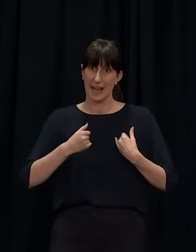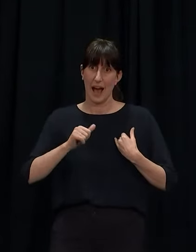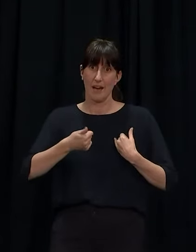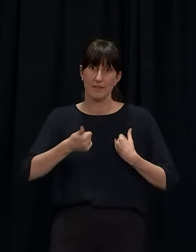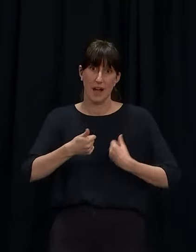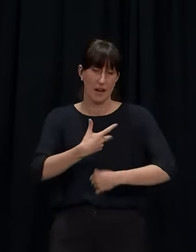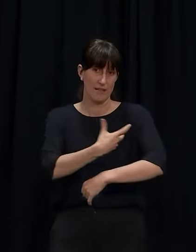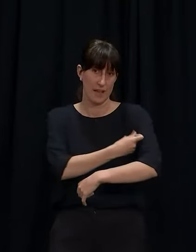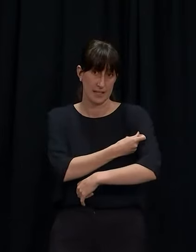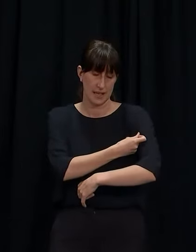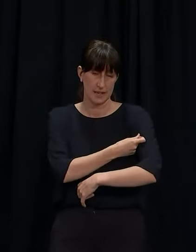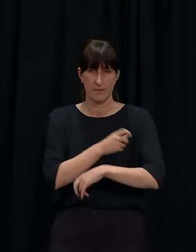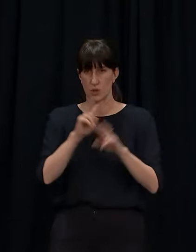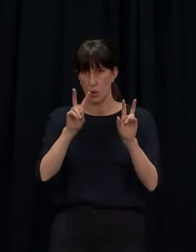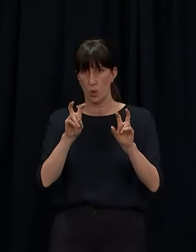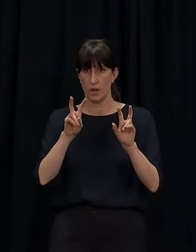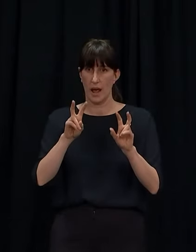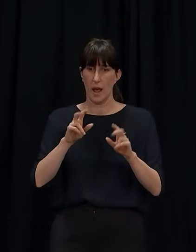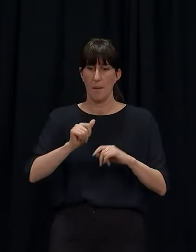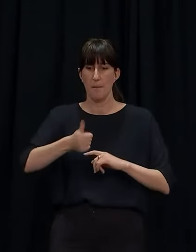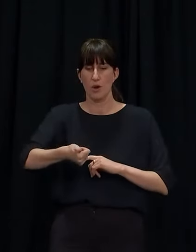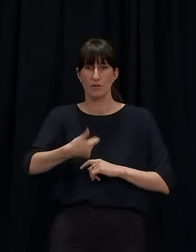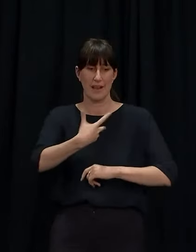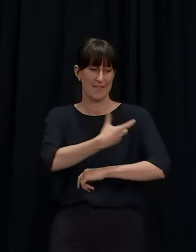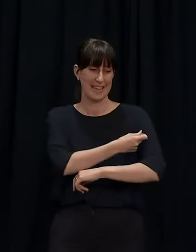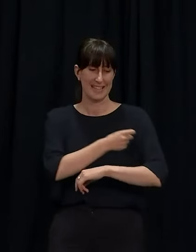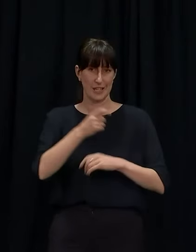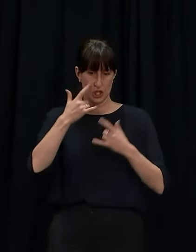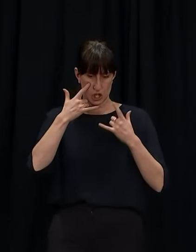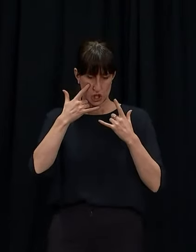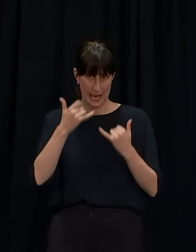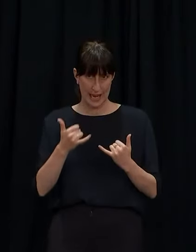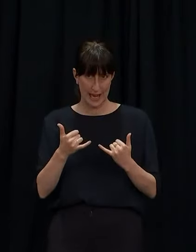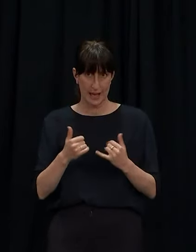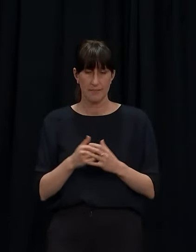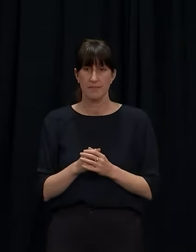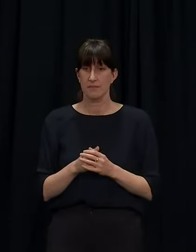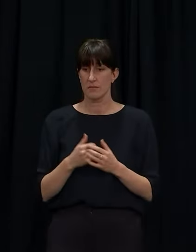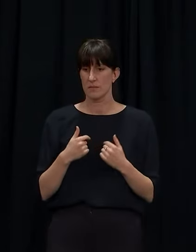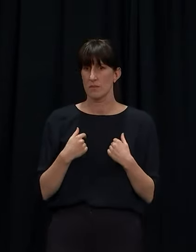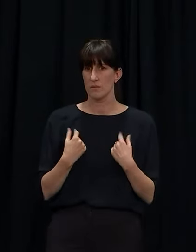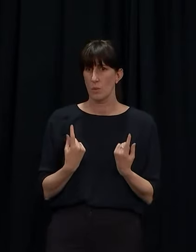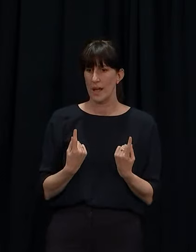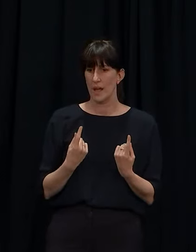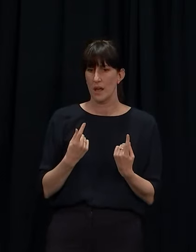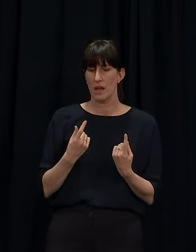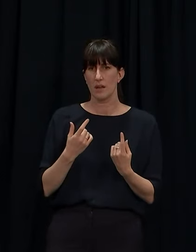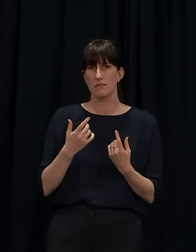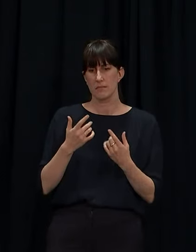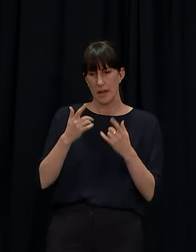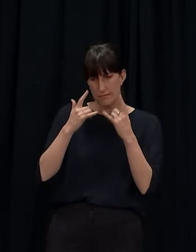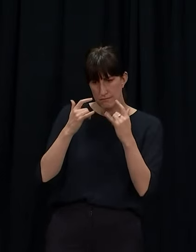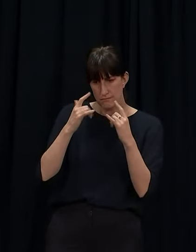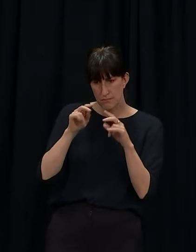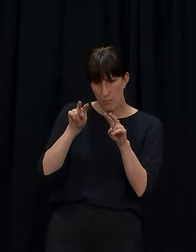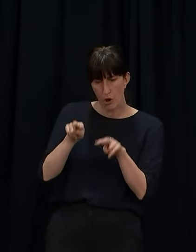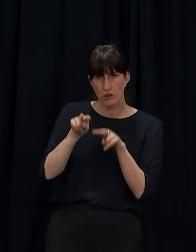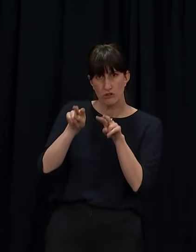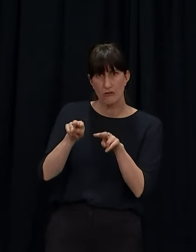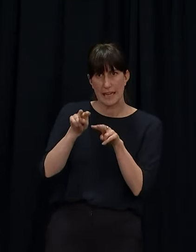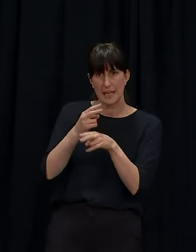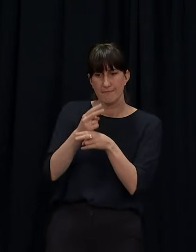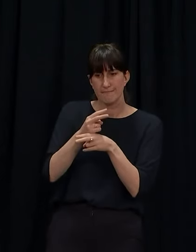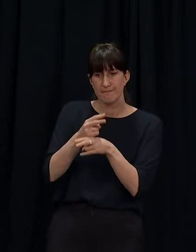check. We already monitor reactions to vaccines and medicines through the Centre for Adverse Reactions Monitoring,